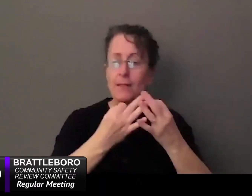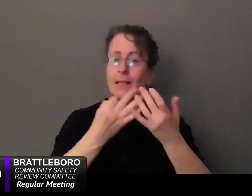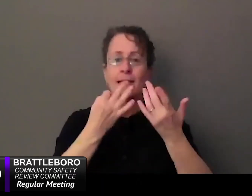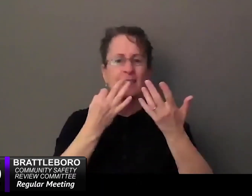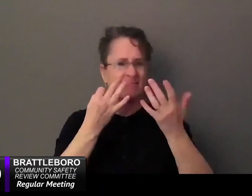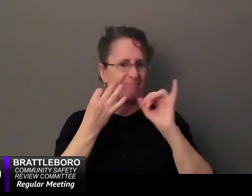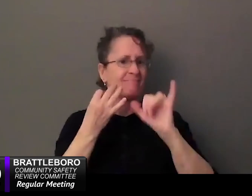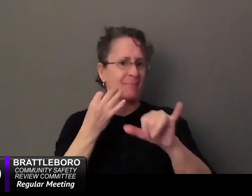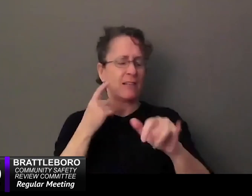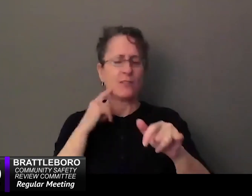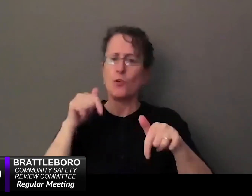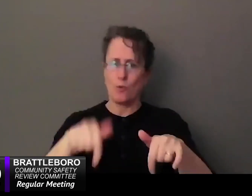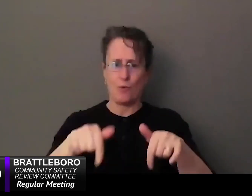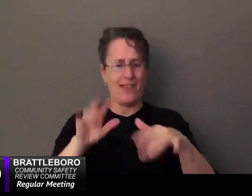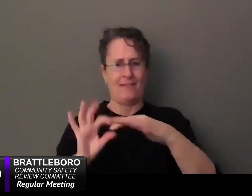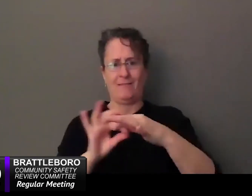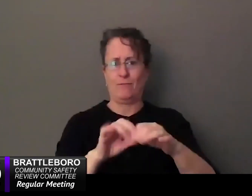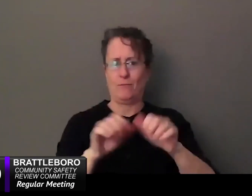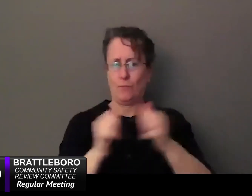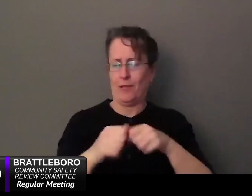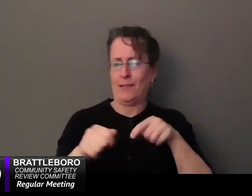project.